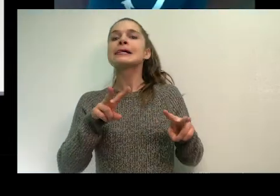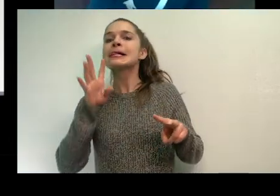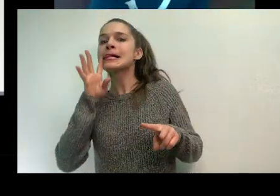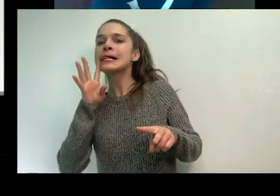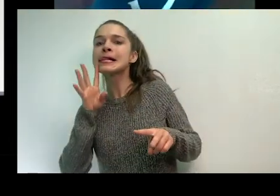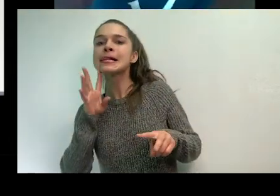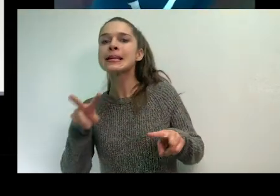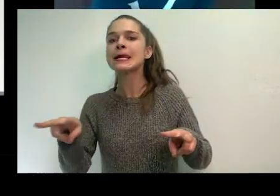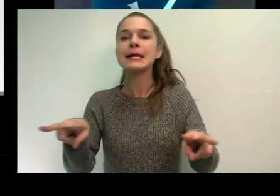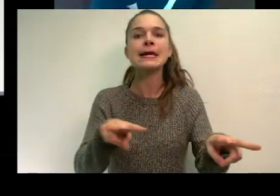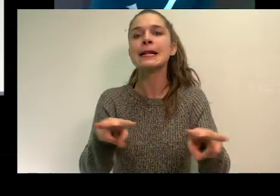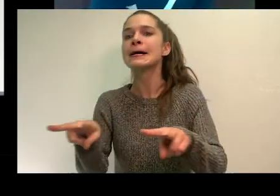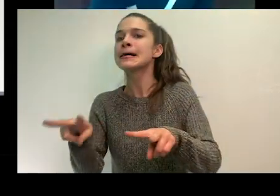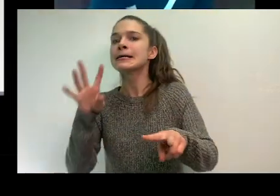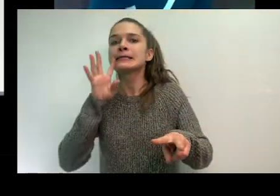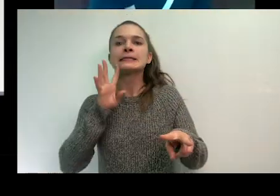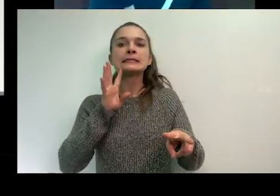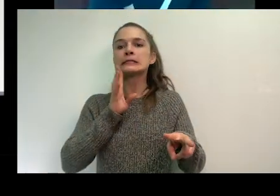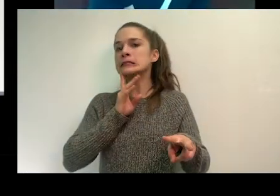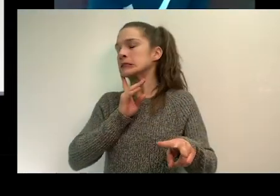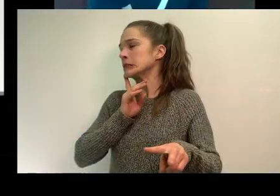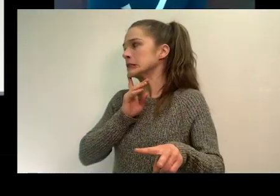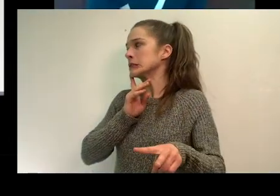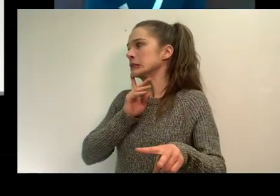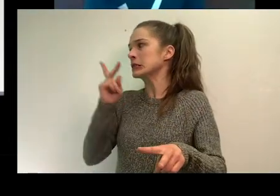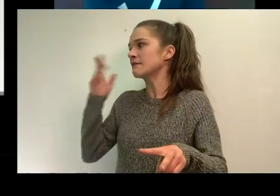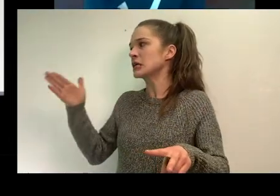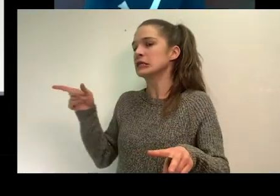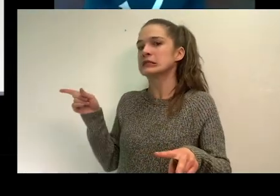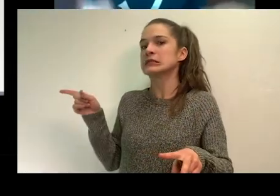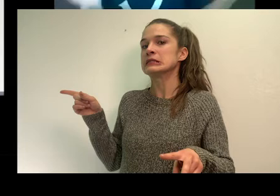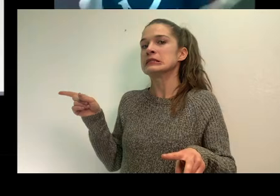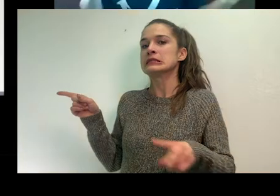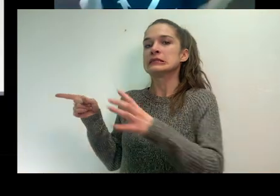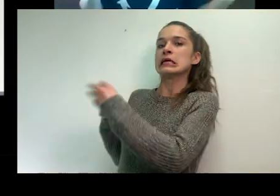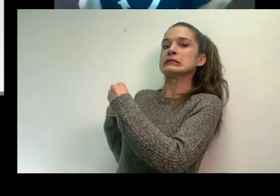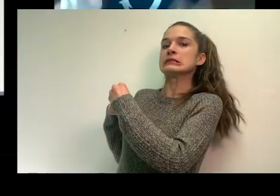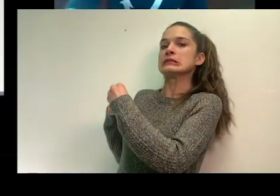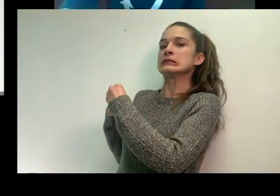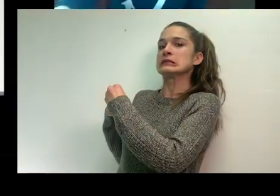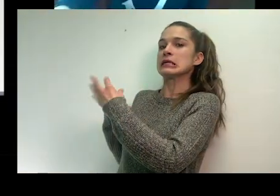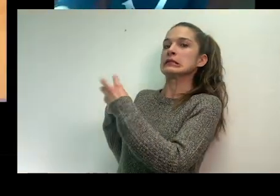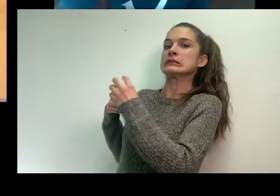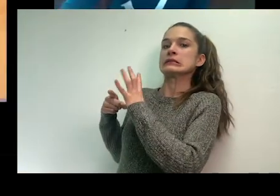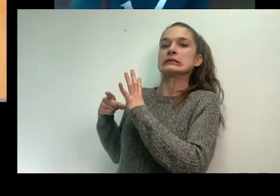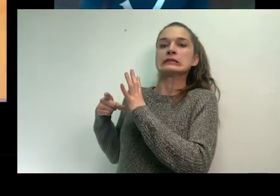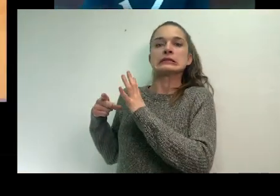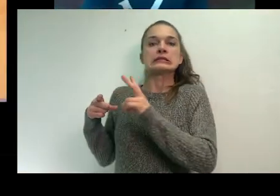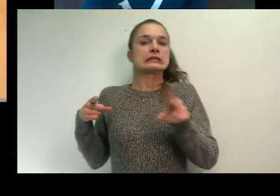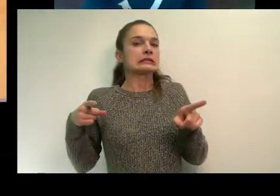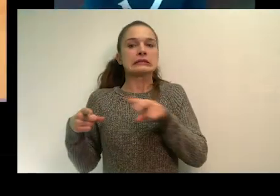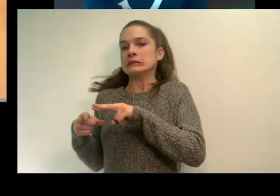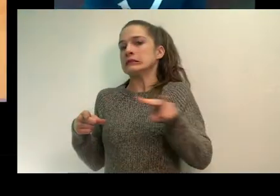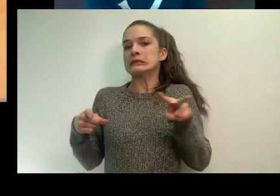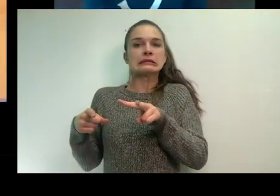peeks at Walter and remembers what it's like when someone tries to eat you, which isn't very fun.